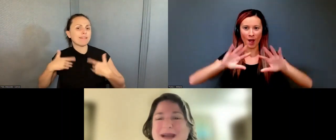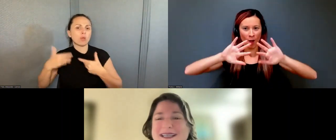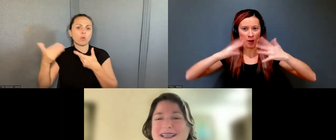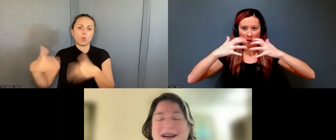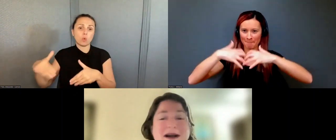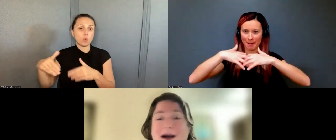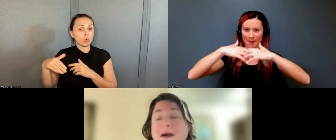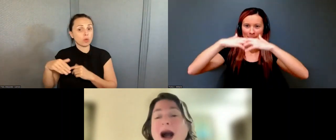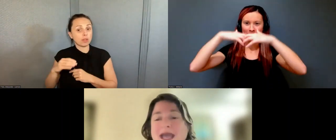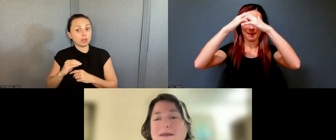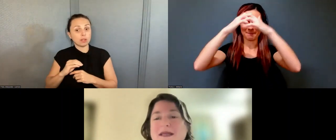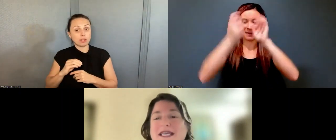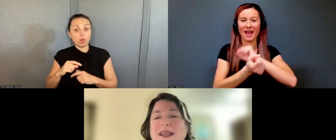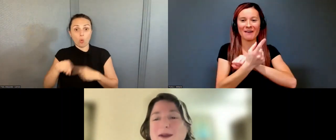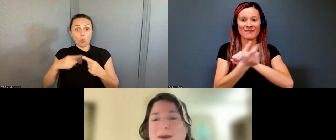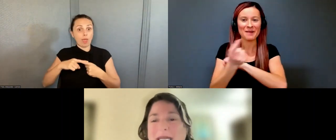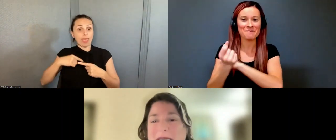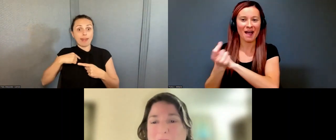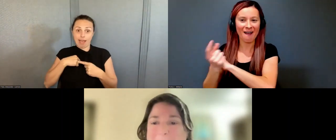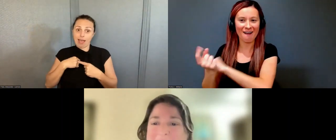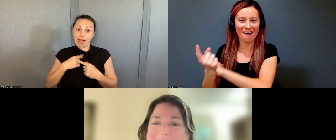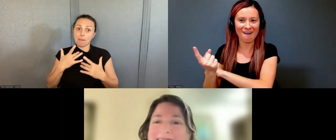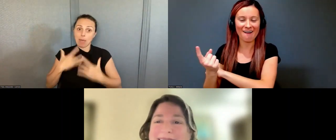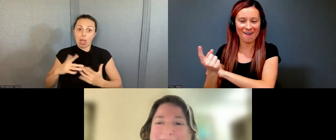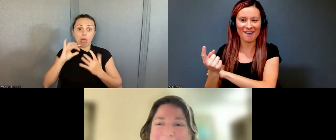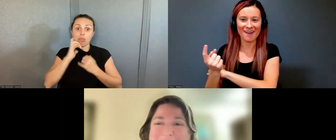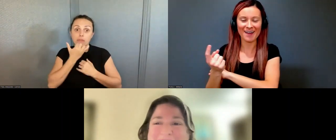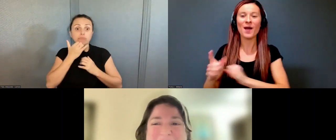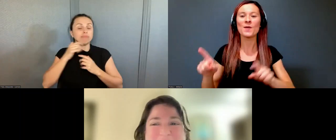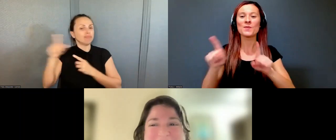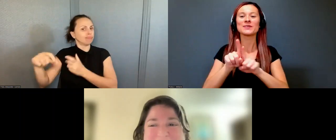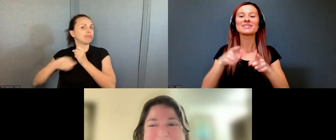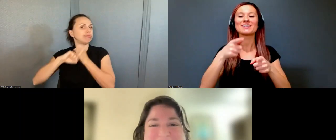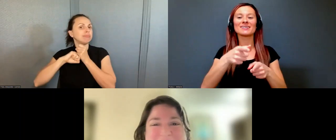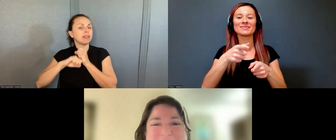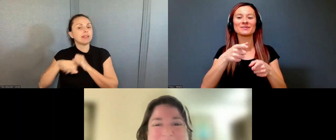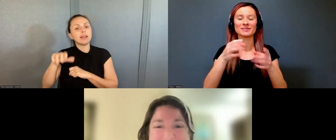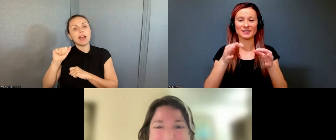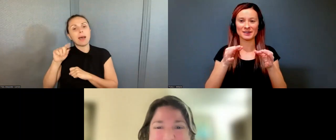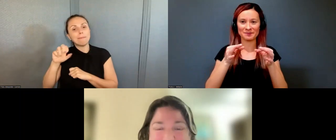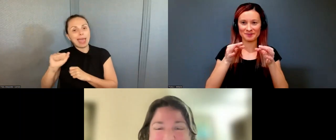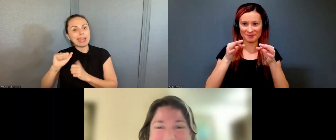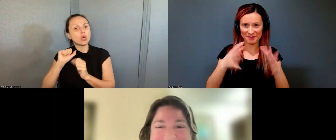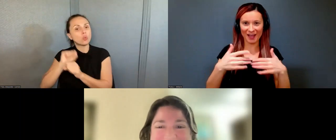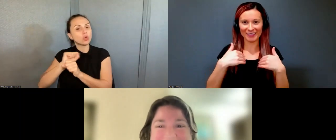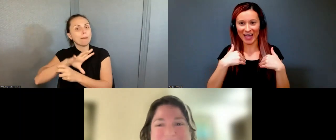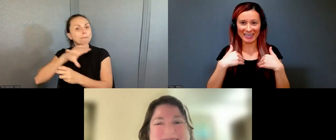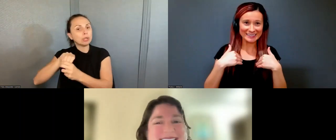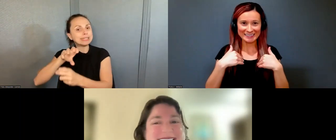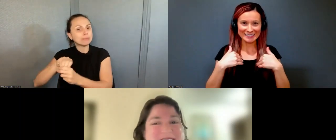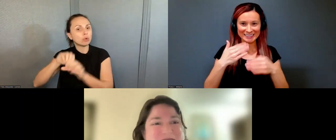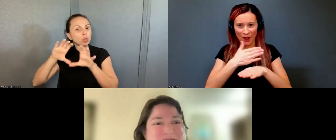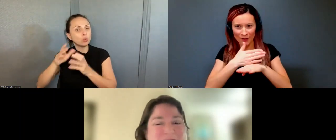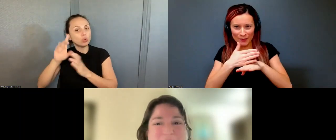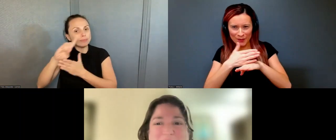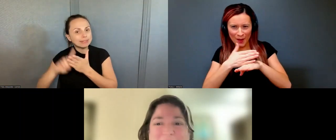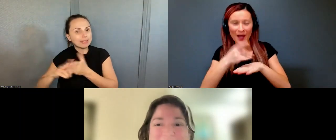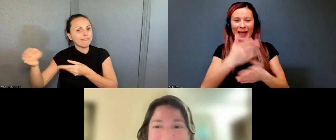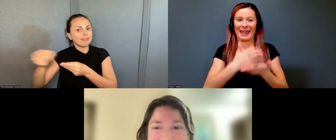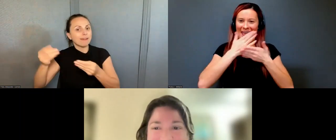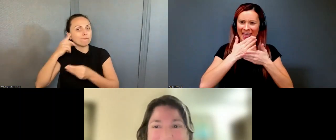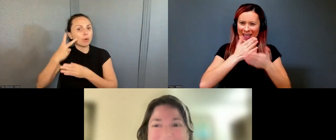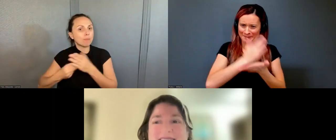especially when I, in particular, blunder. Amanda works in participatory group design and facilitation for